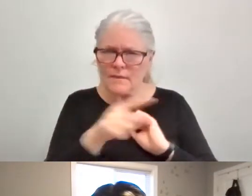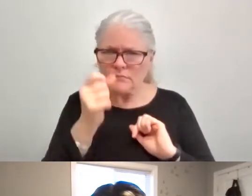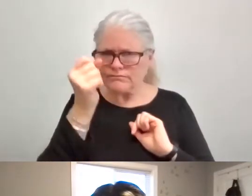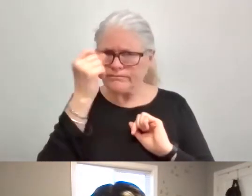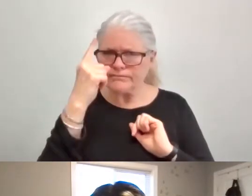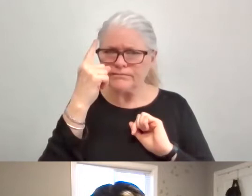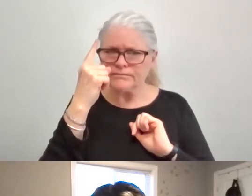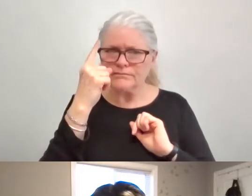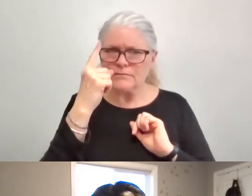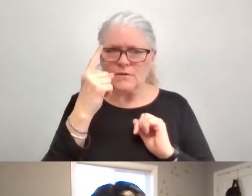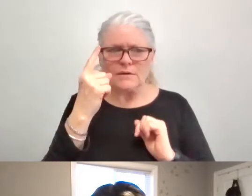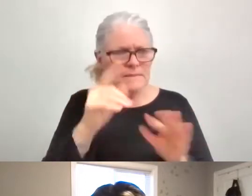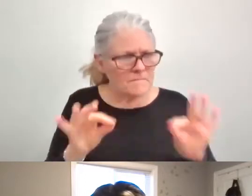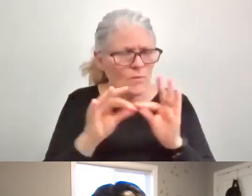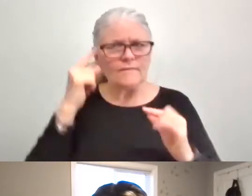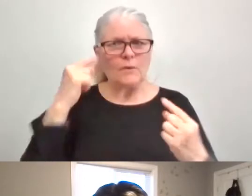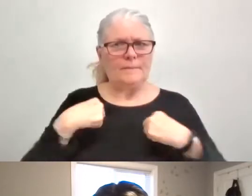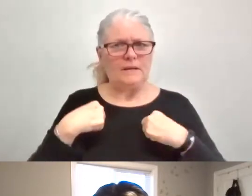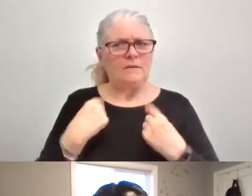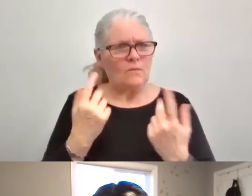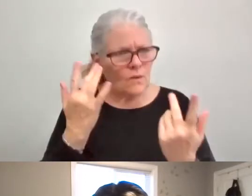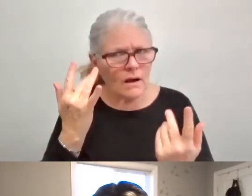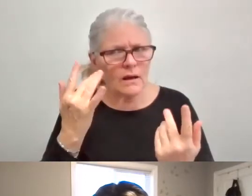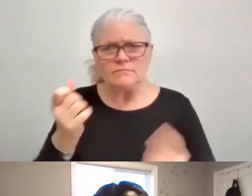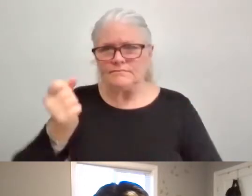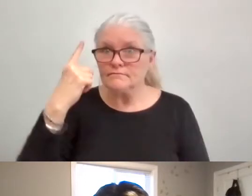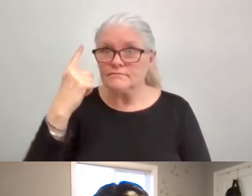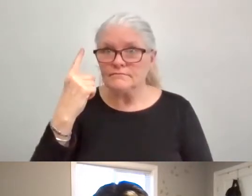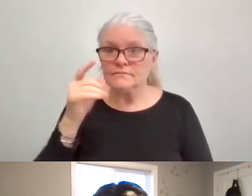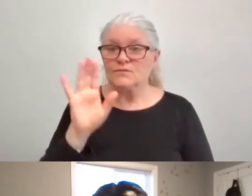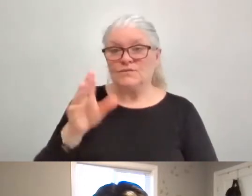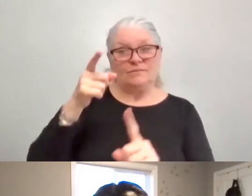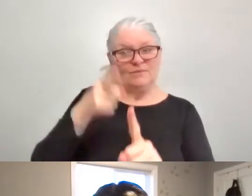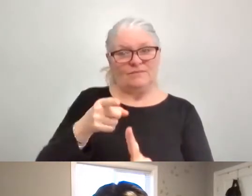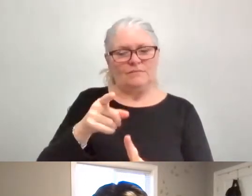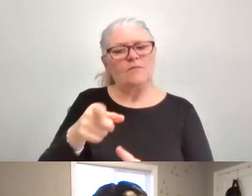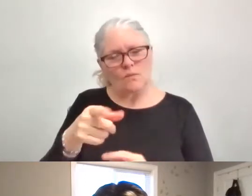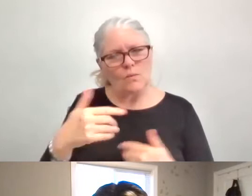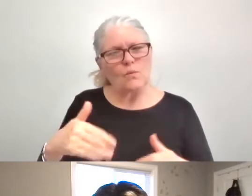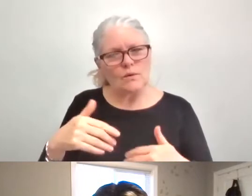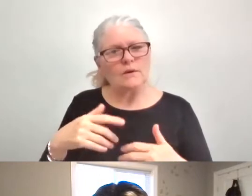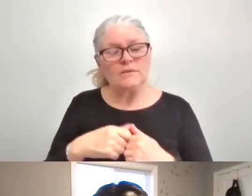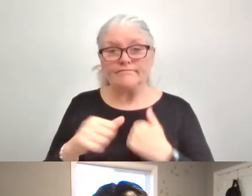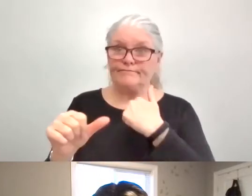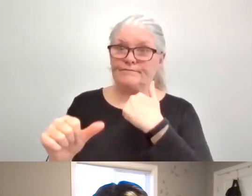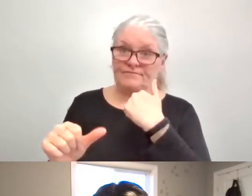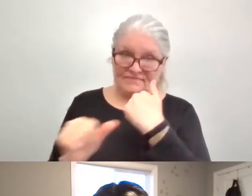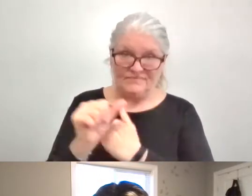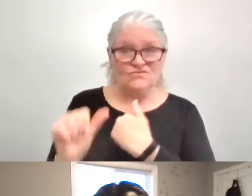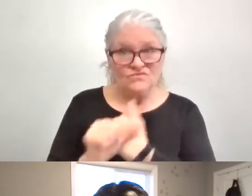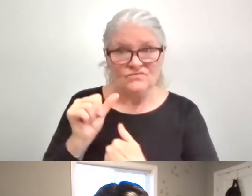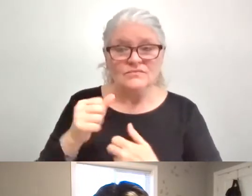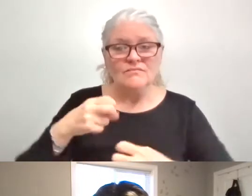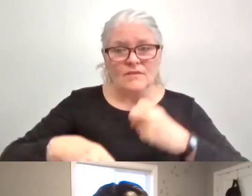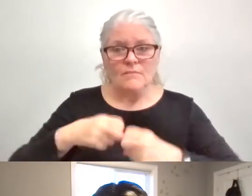why this is important to me. And to your point, you know, I think it's really problematic and really dangerous in a way to kind of say, oh,